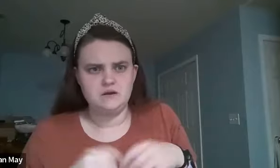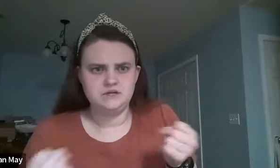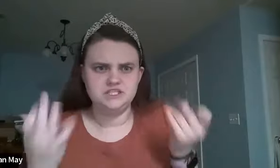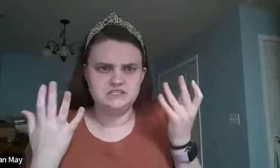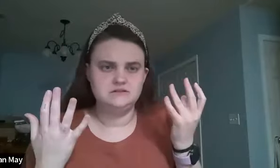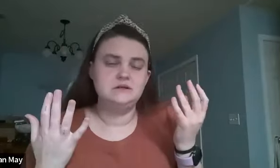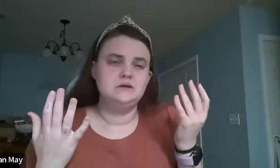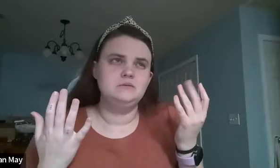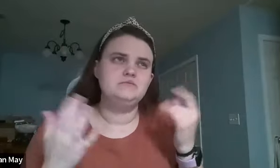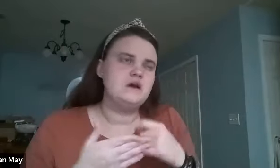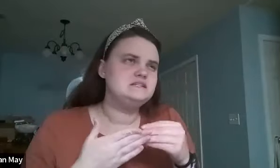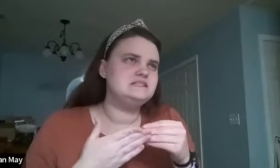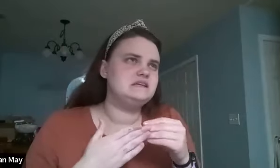how much is price it gets.